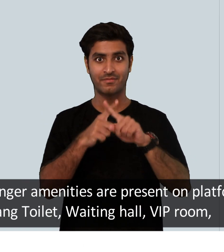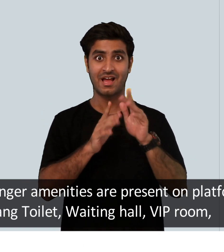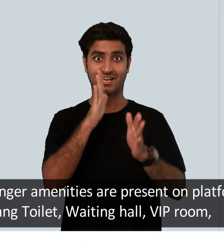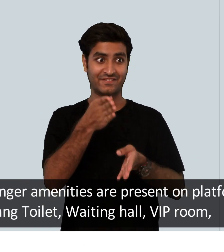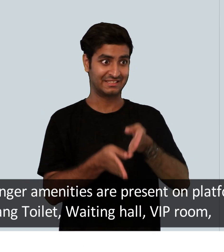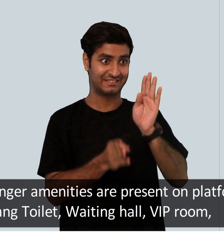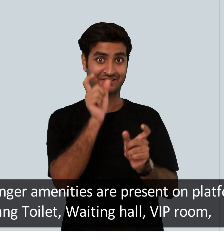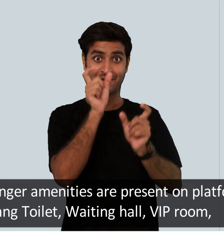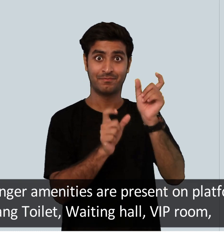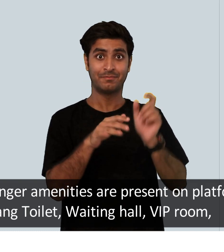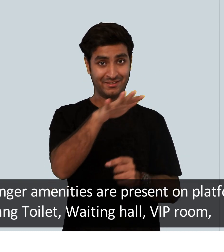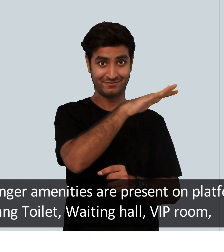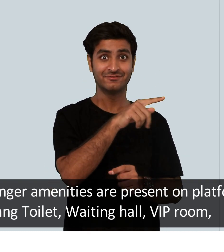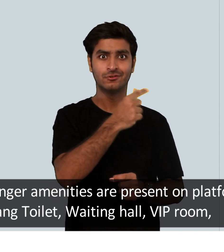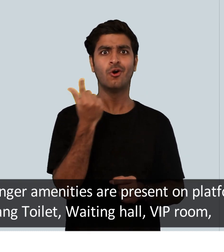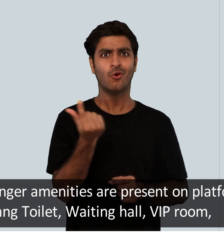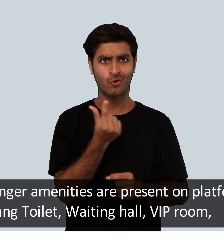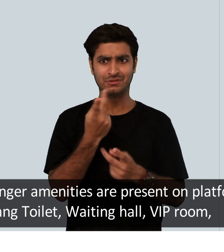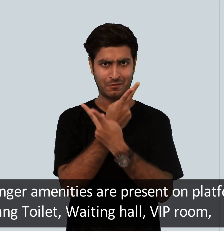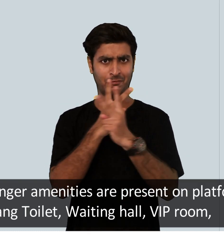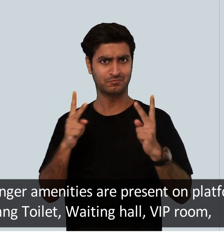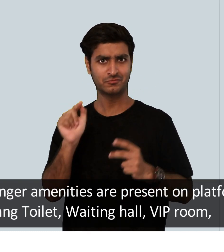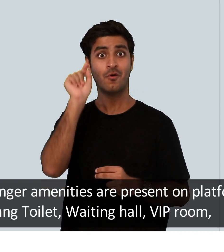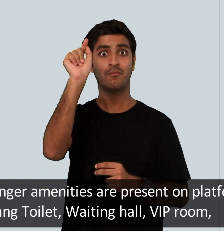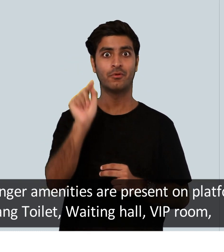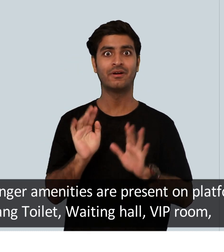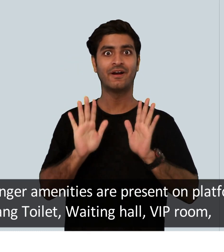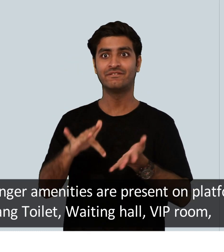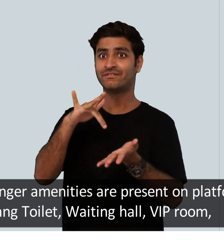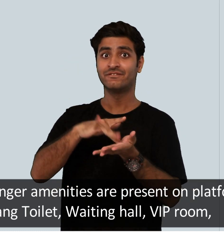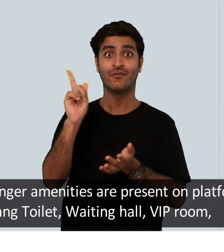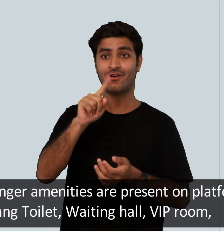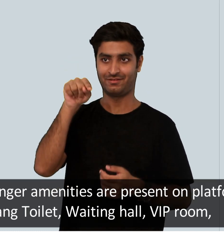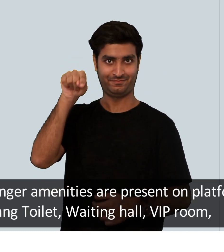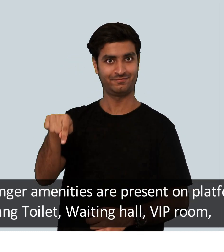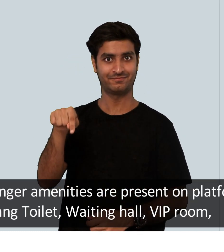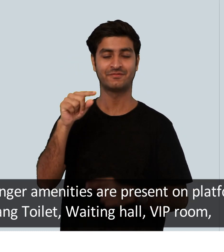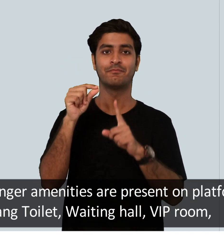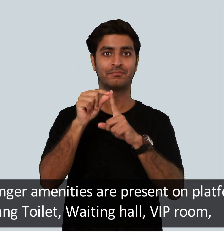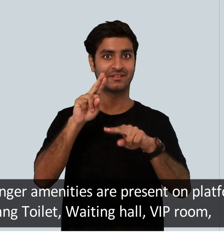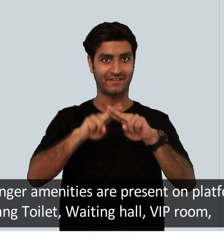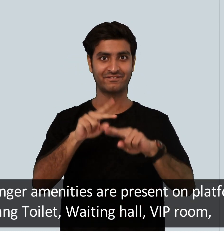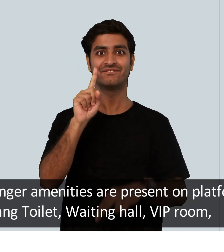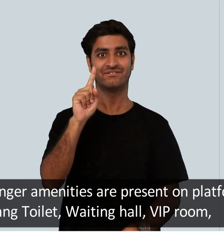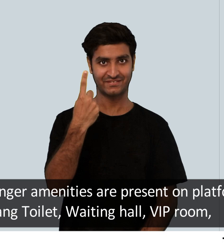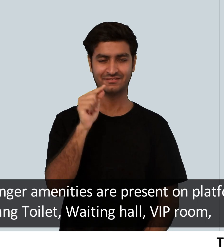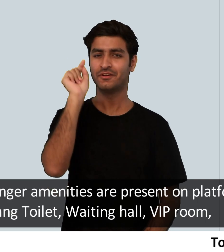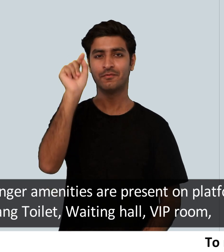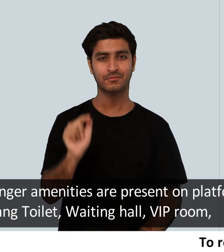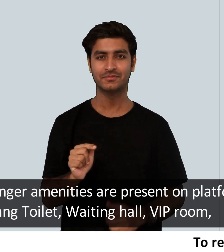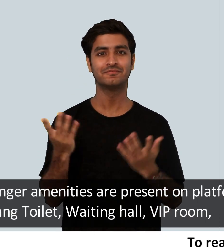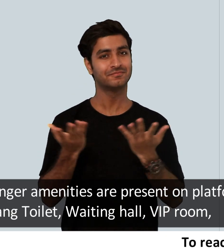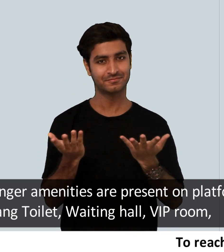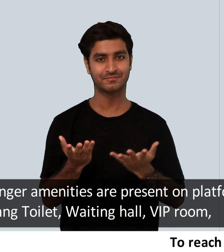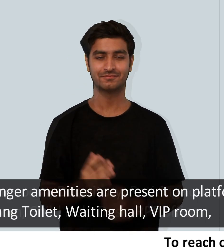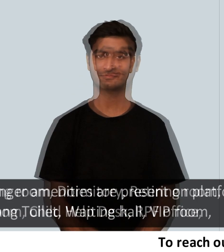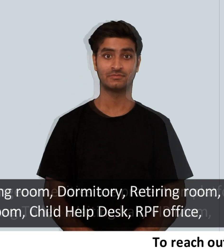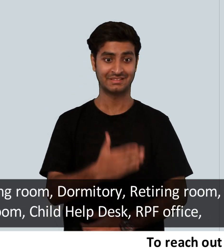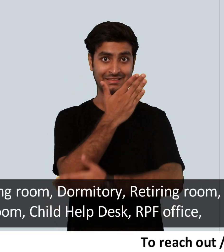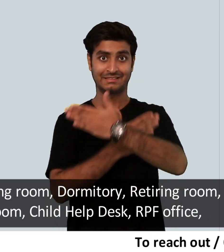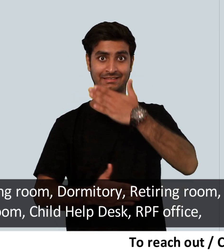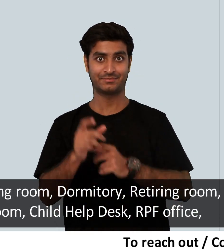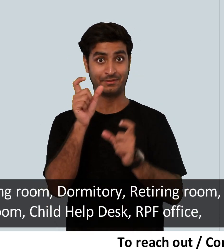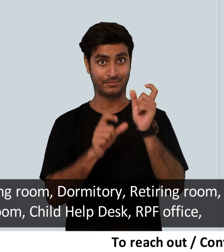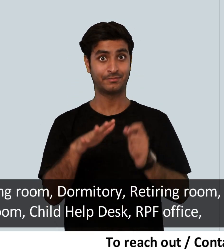All the offices and passenger amenities are present on platform 1, such as the Divyang toilet, waiting